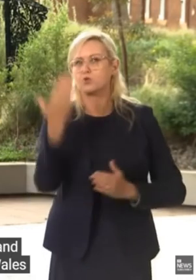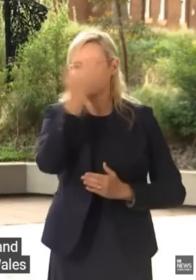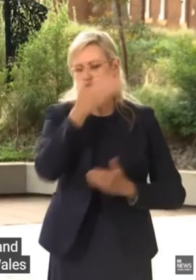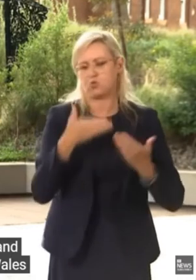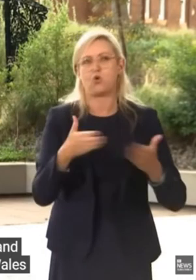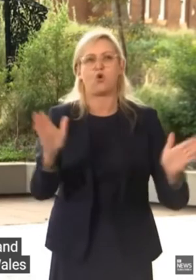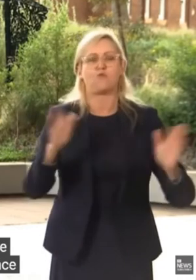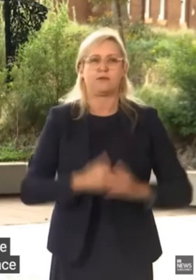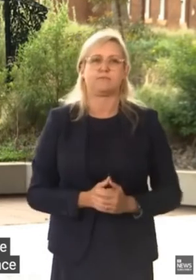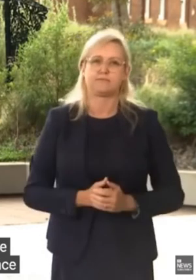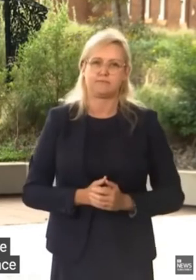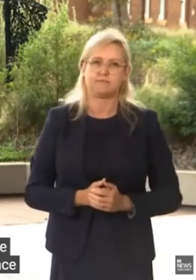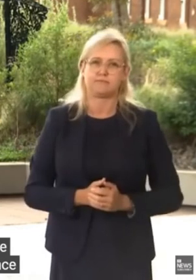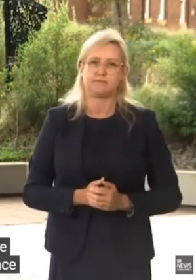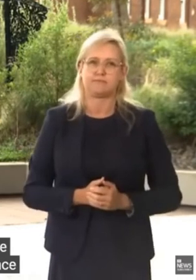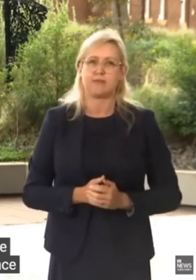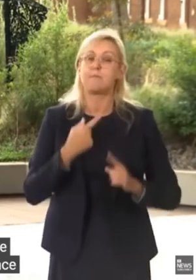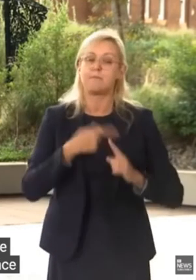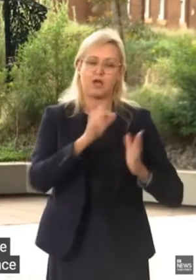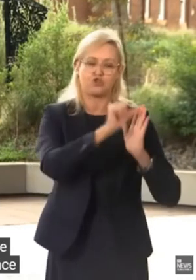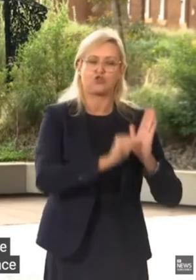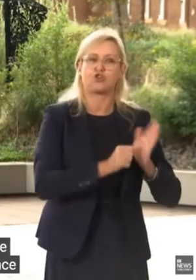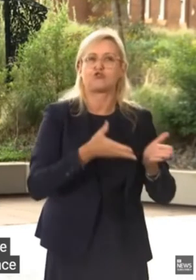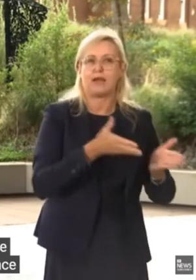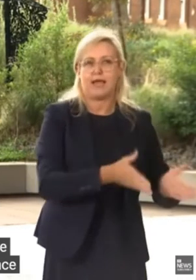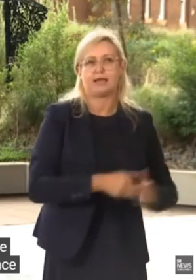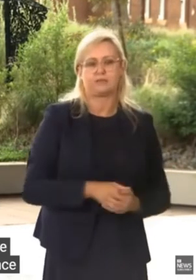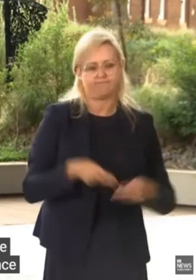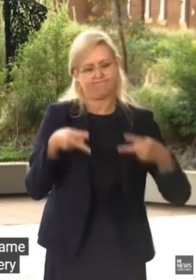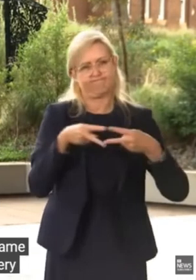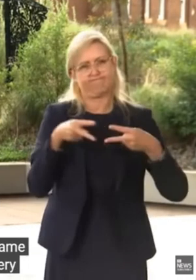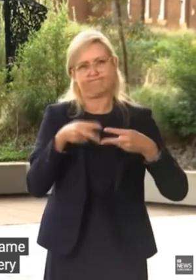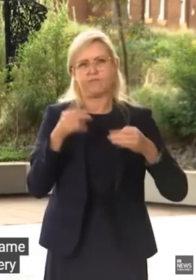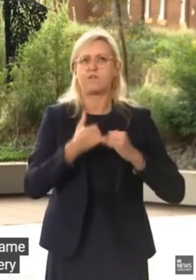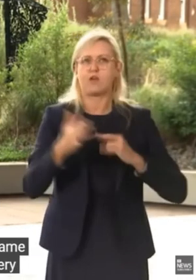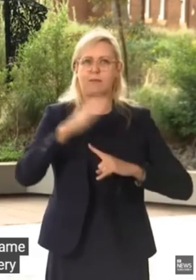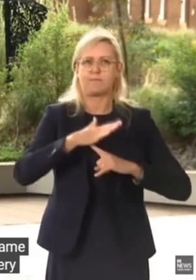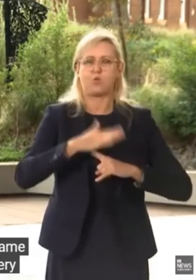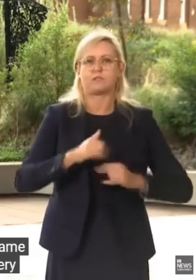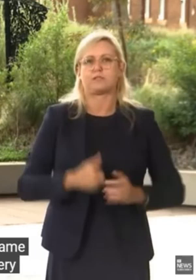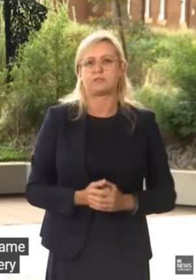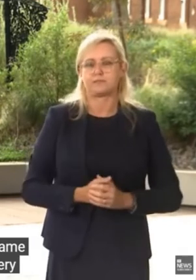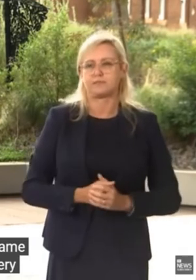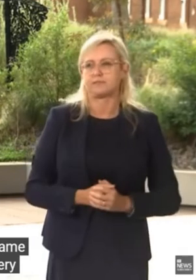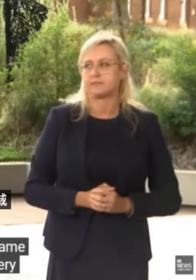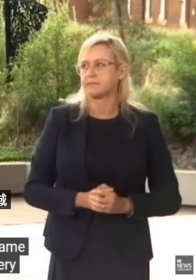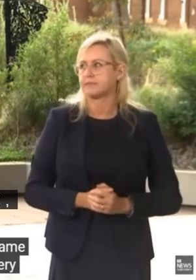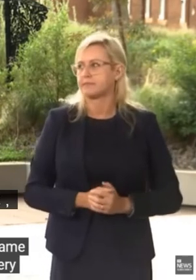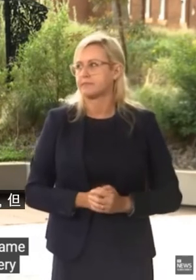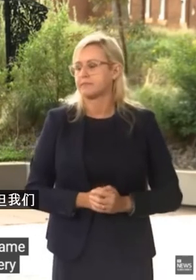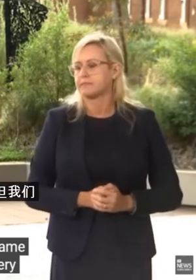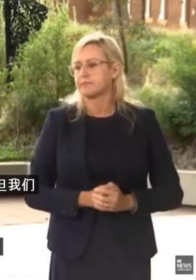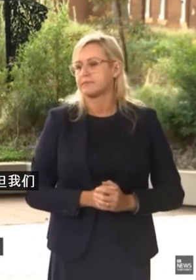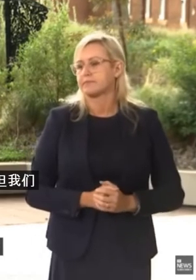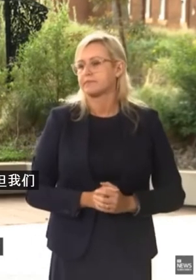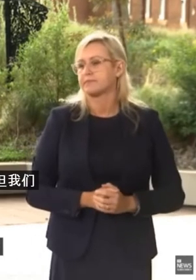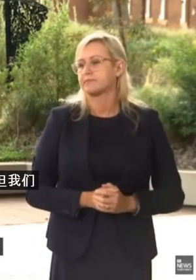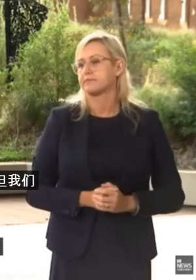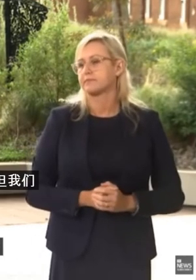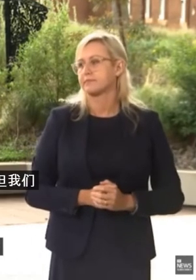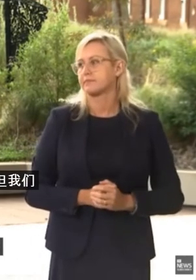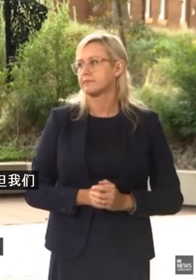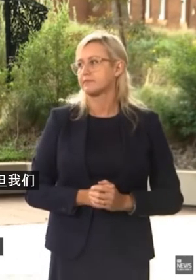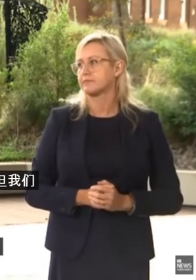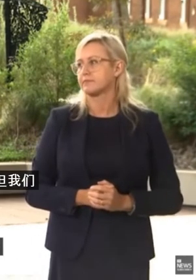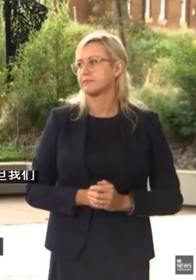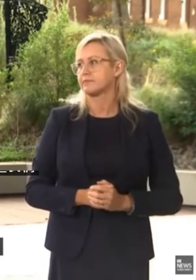community, and at the same time bringing back that surgery are the key areas of focus for us right now. It's going to have a massive impact on business, Premier, and yet we still have